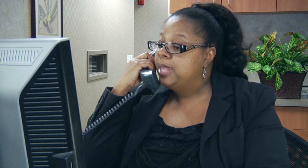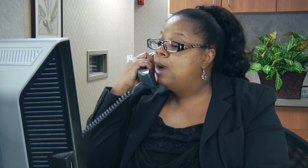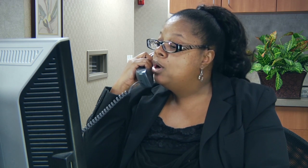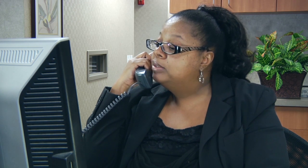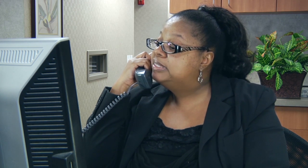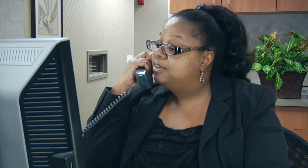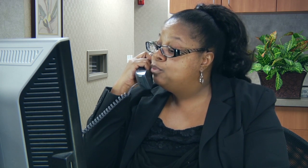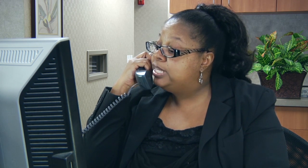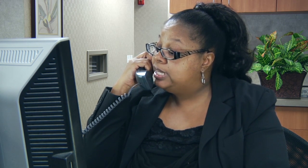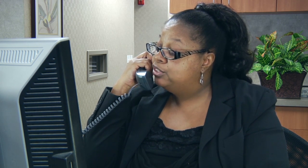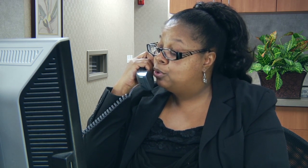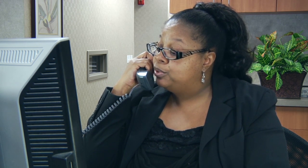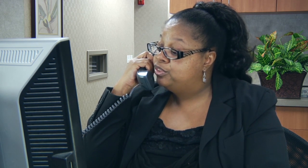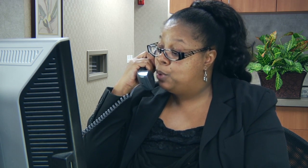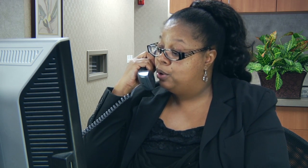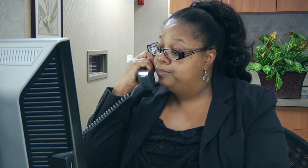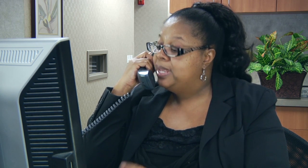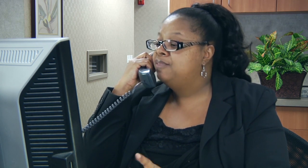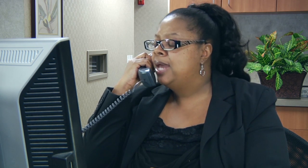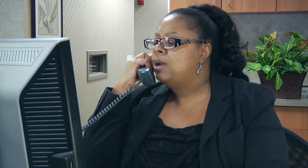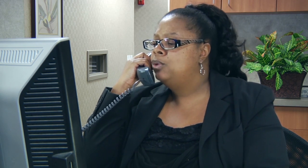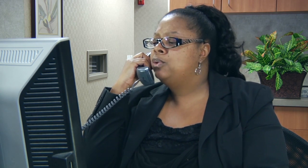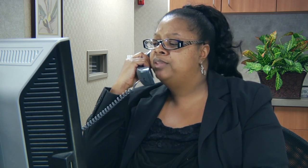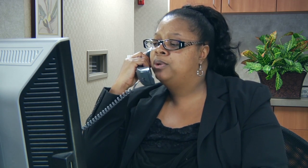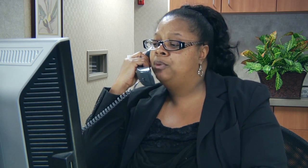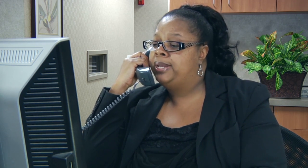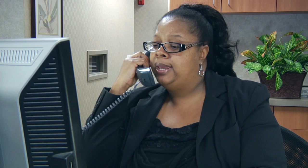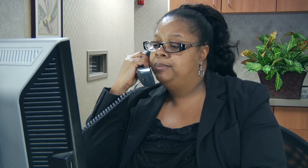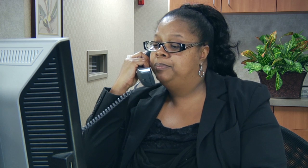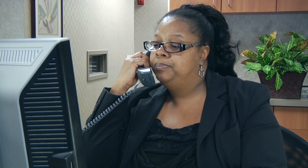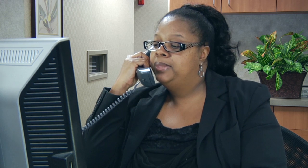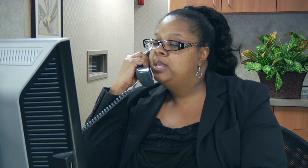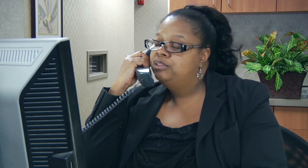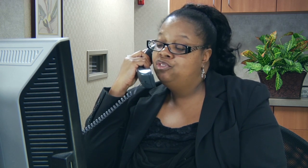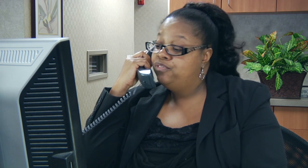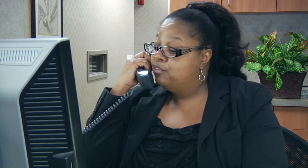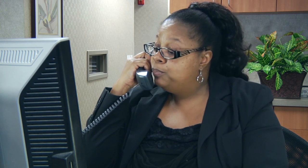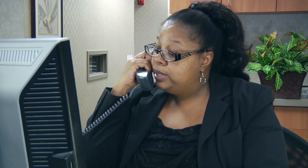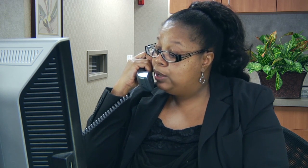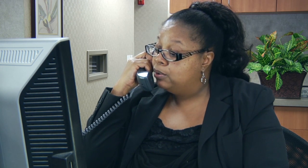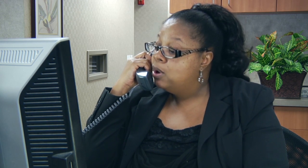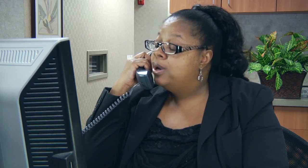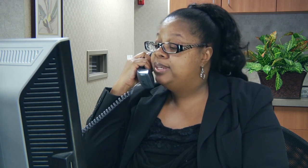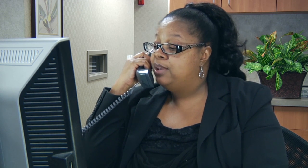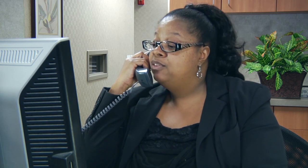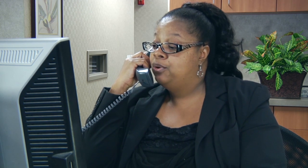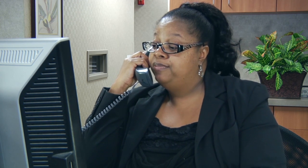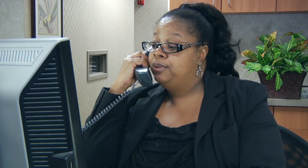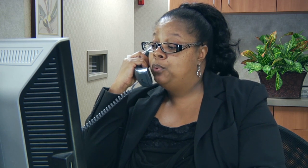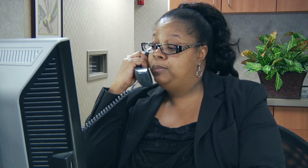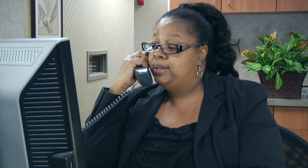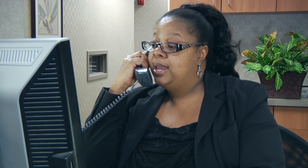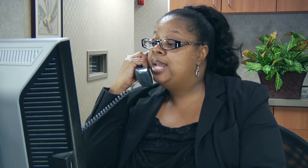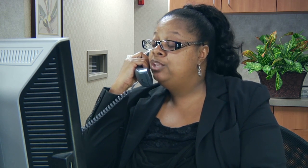Okay, I will call to see if we can get an interpreter tomorrow. If not, I will request one for Monday. Since you've never been here, on the day of